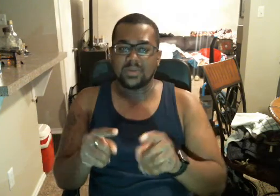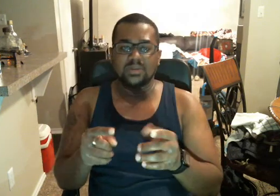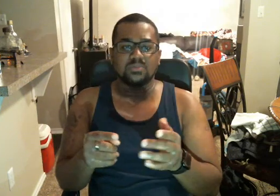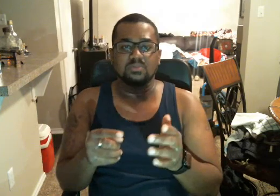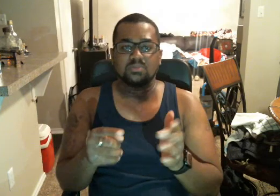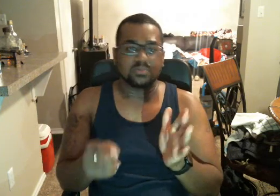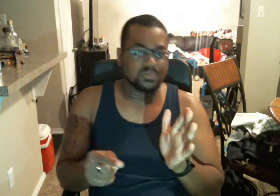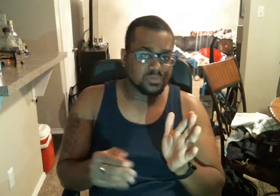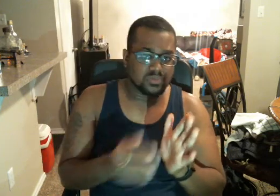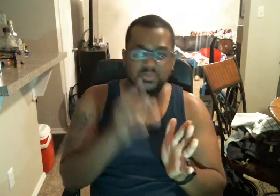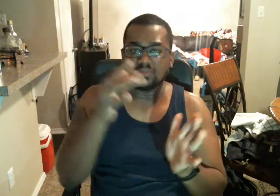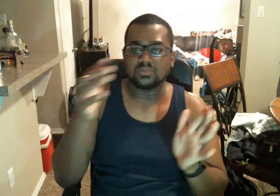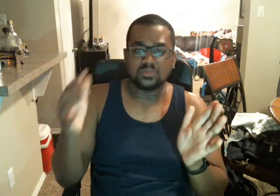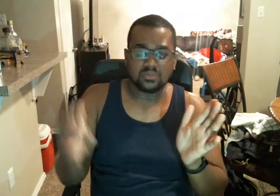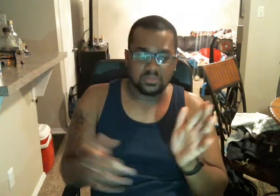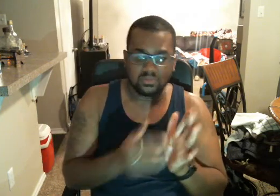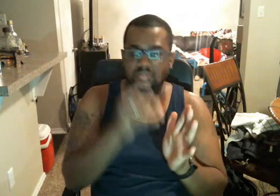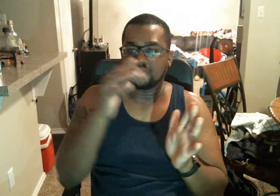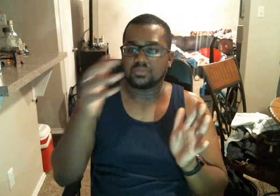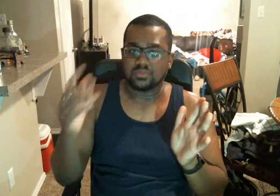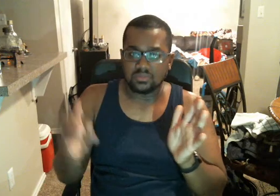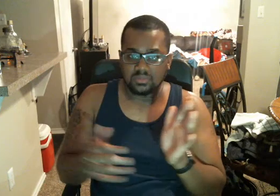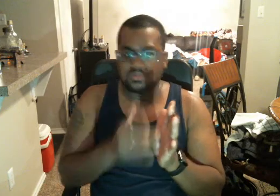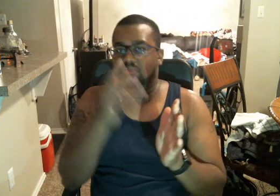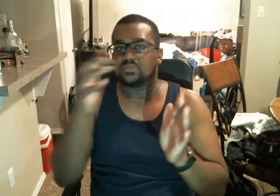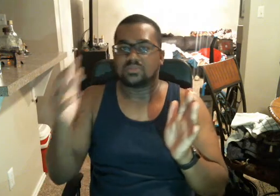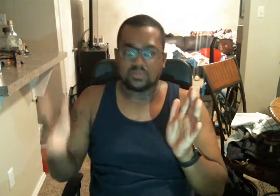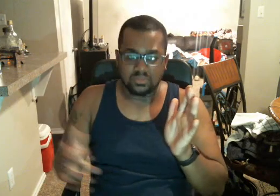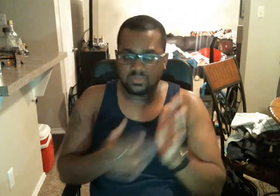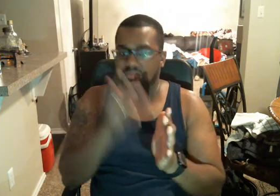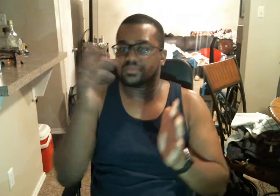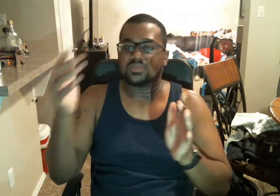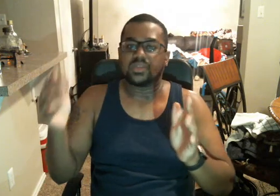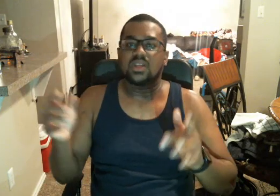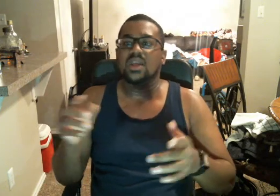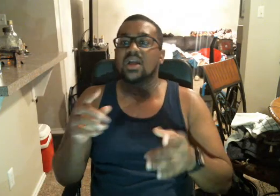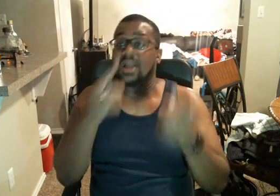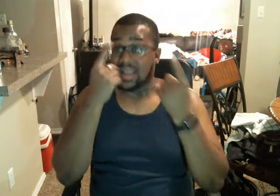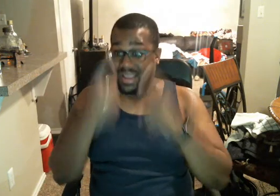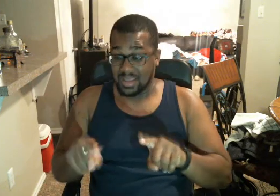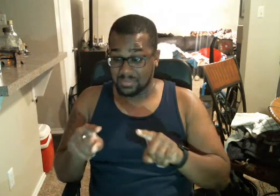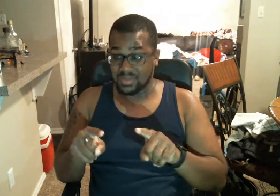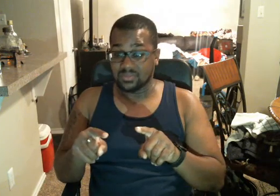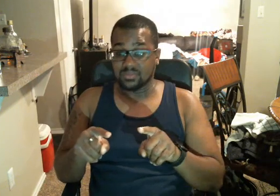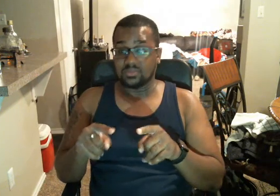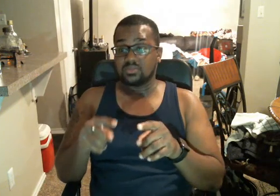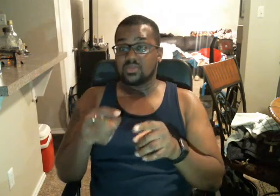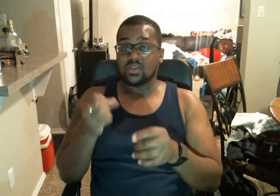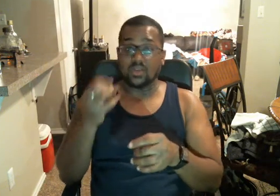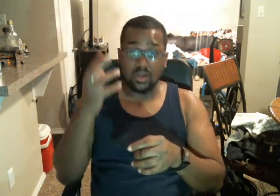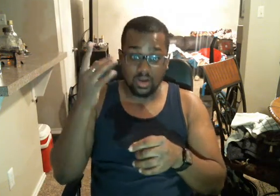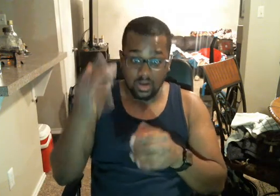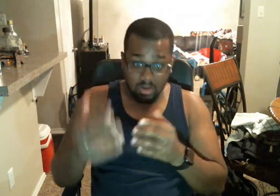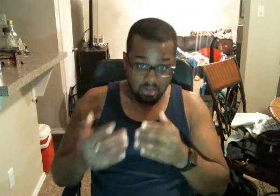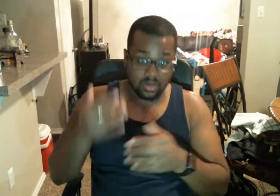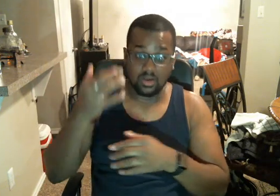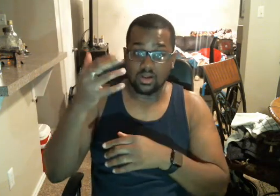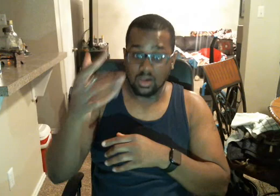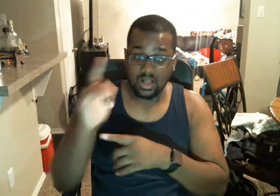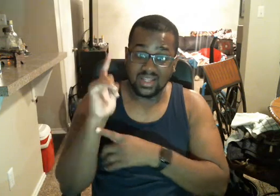you do this enough times, you will bruise yourself. And after a couple of days of doing this, it'll start to hurt. I mean, it's not really realistic.